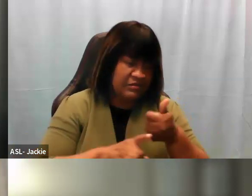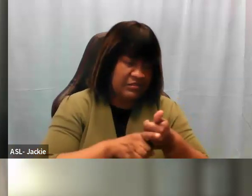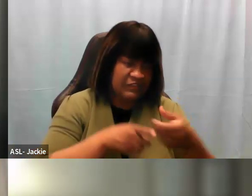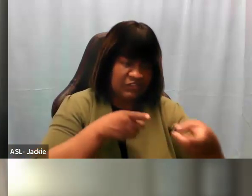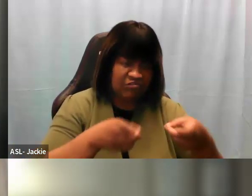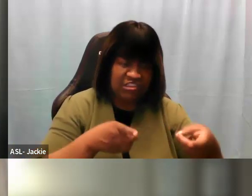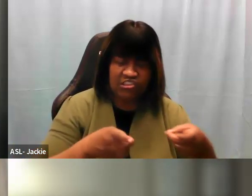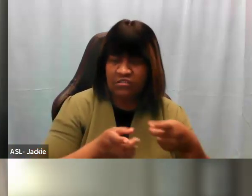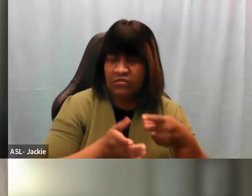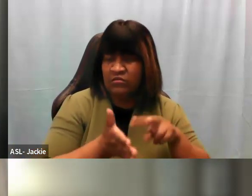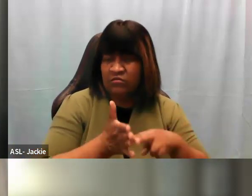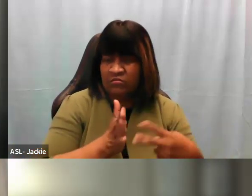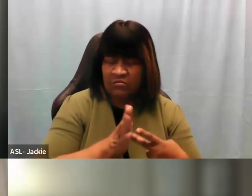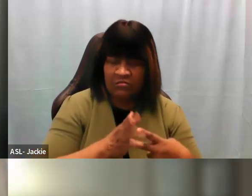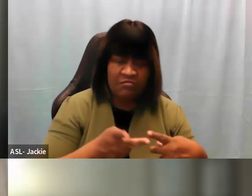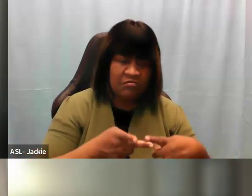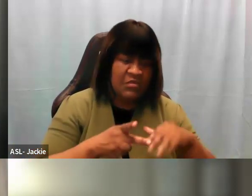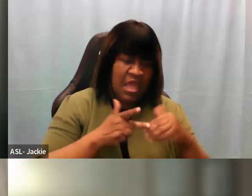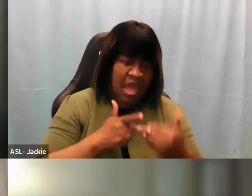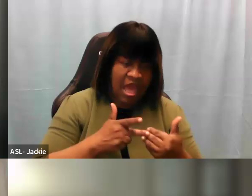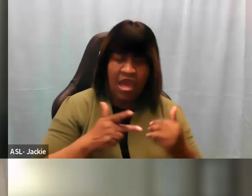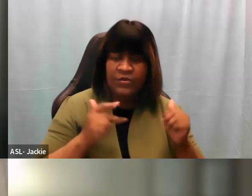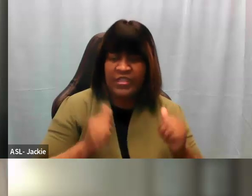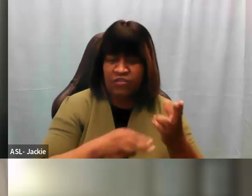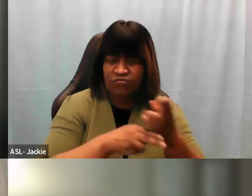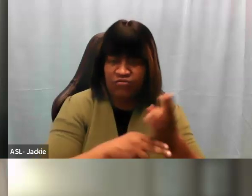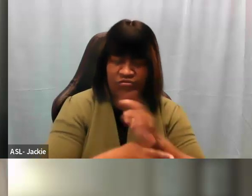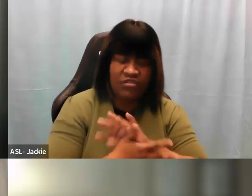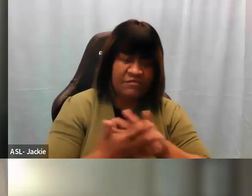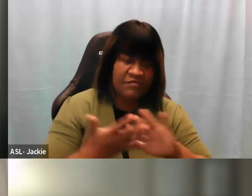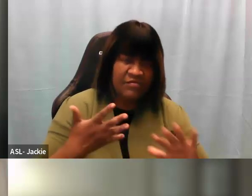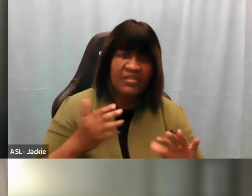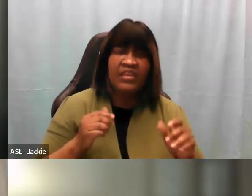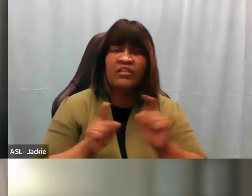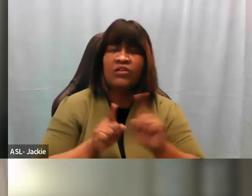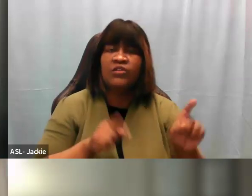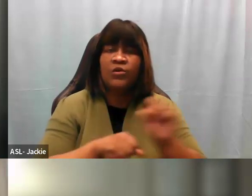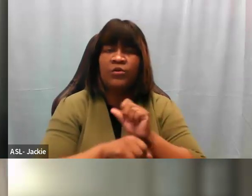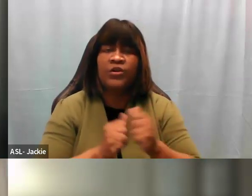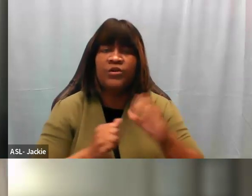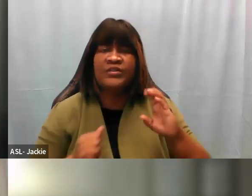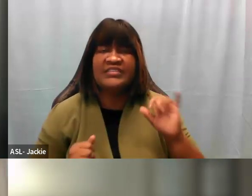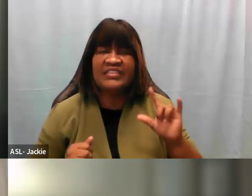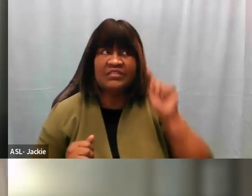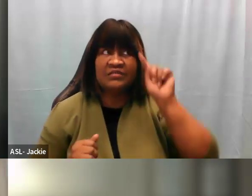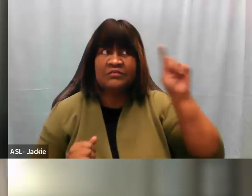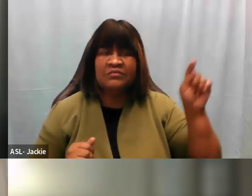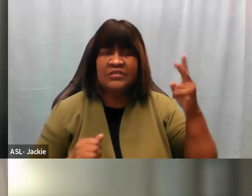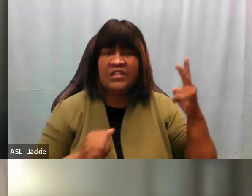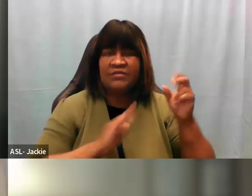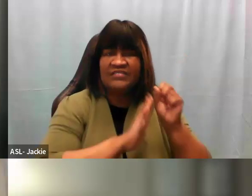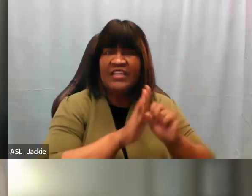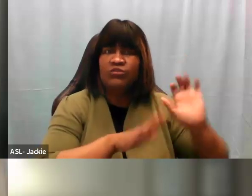what self-direction is and how it can be. We also are currently working with SILS in a couple of states to set up